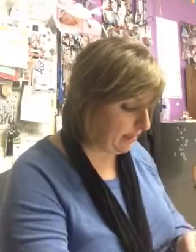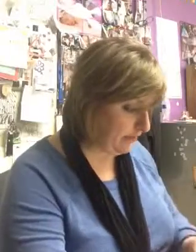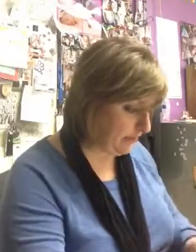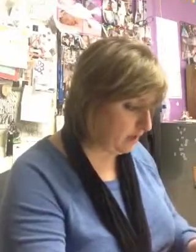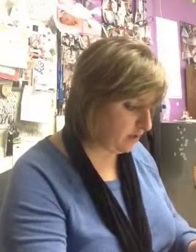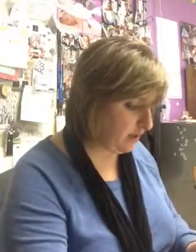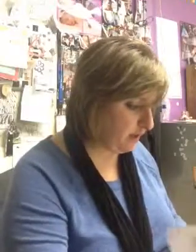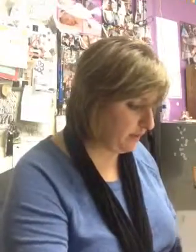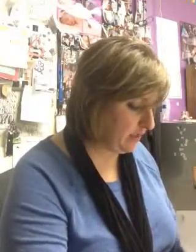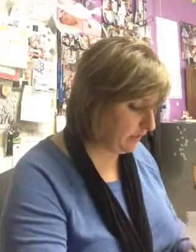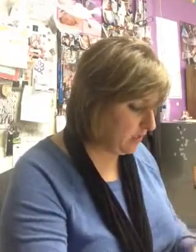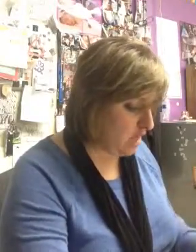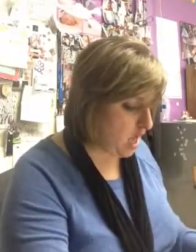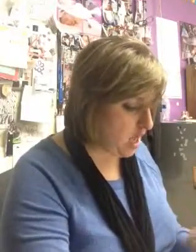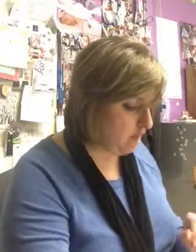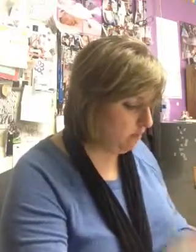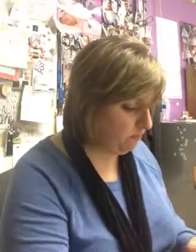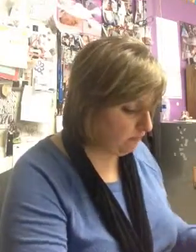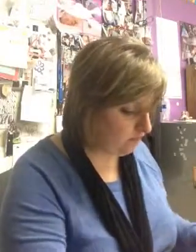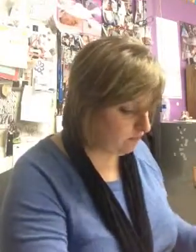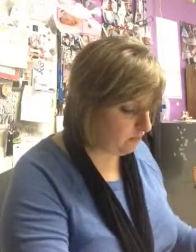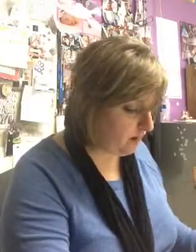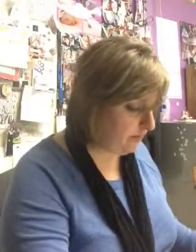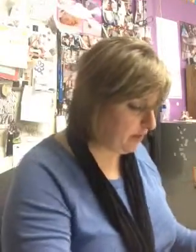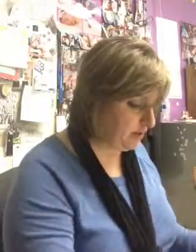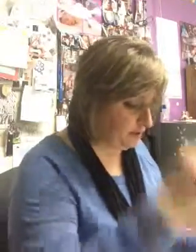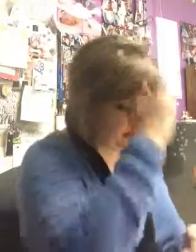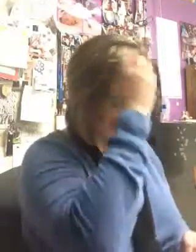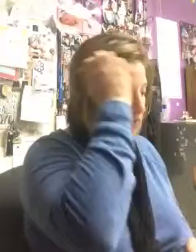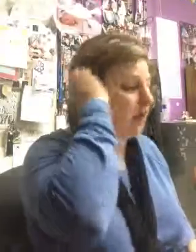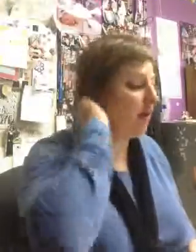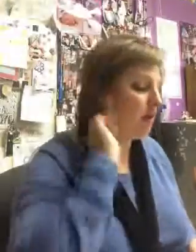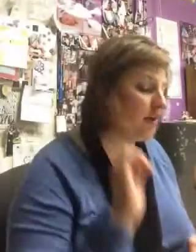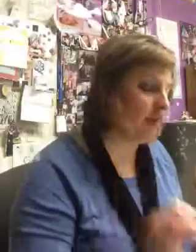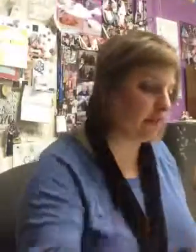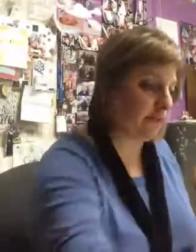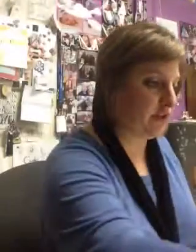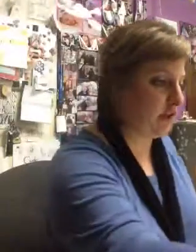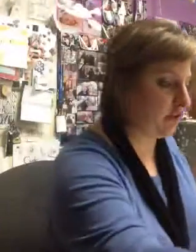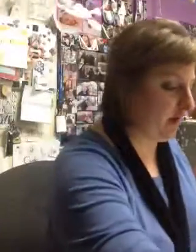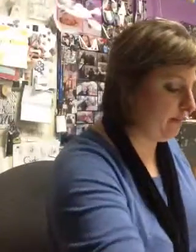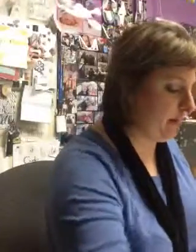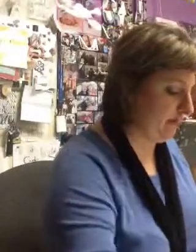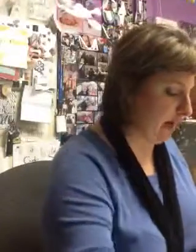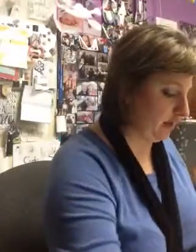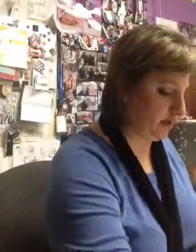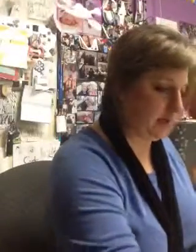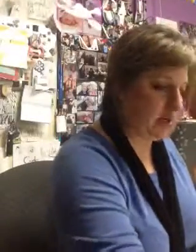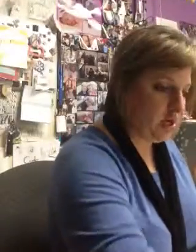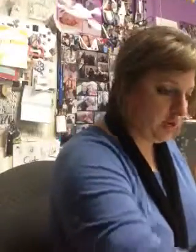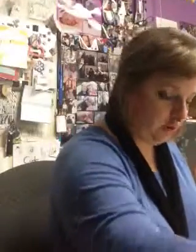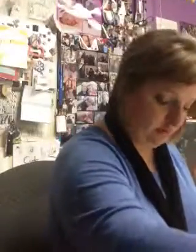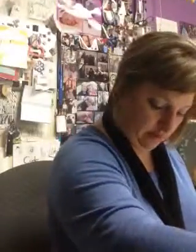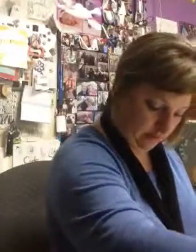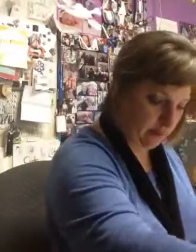comparison. Oh, sorry, not comparison. I want to do classifiers to describe a fact, right? So if you look on